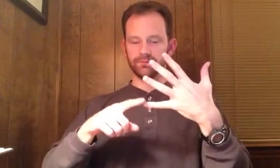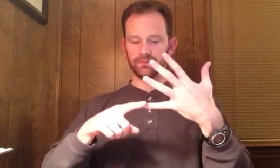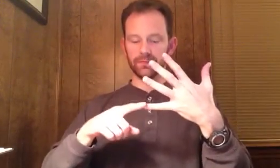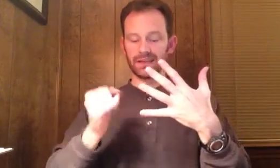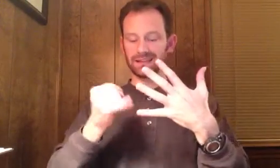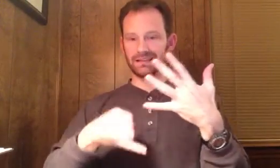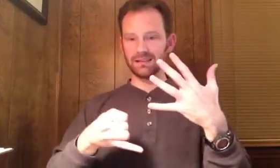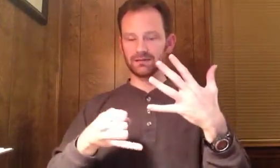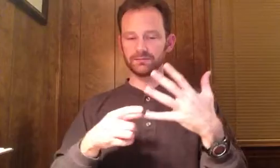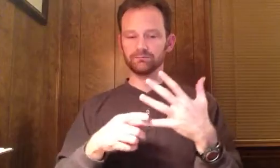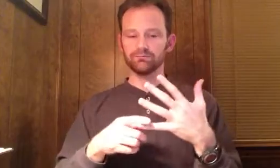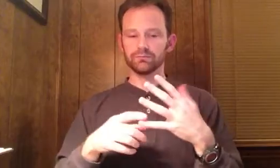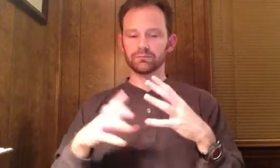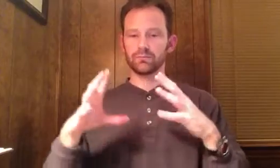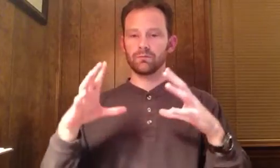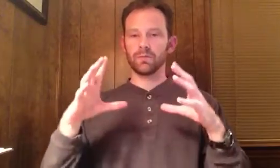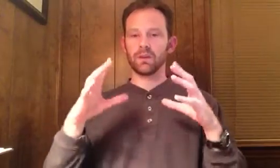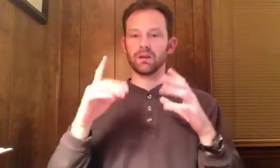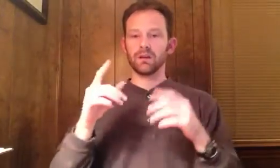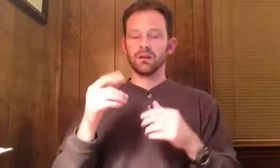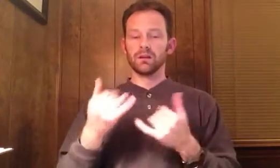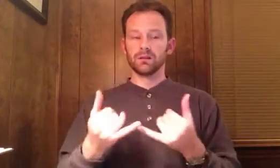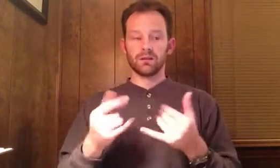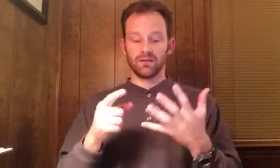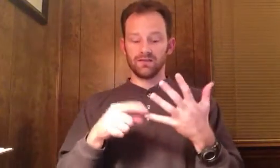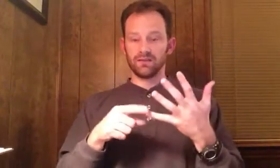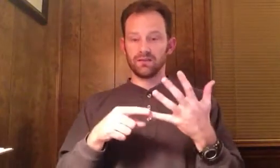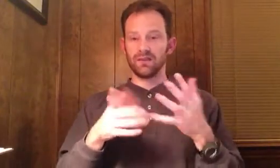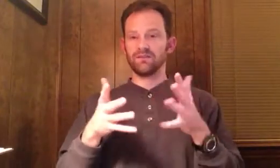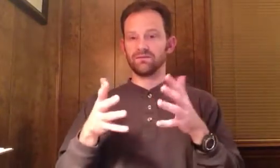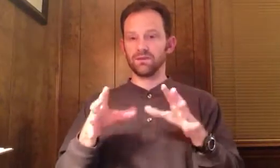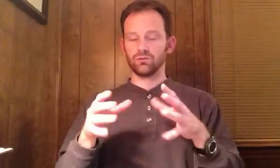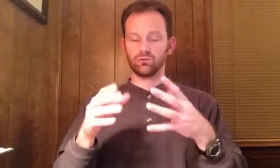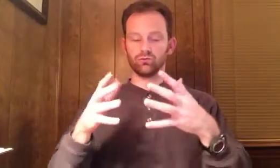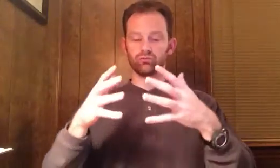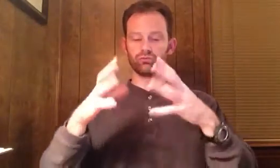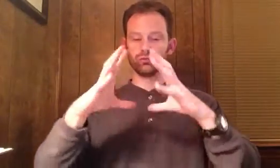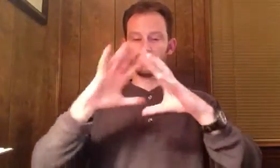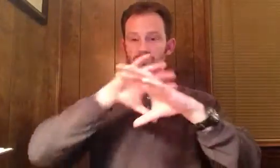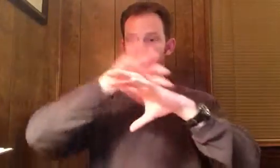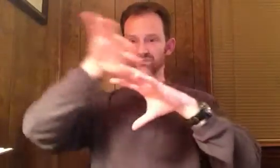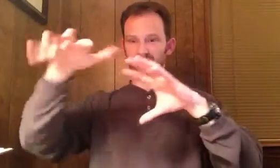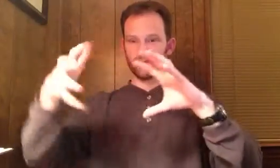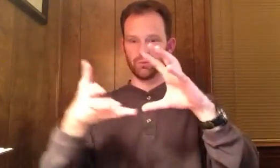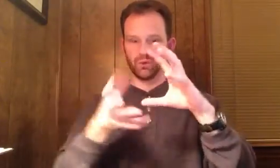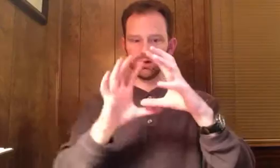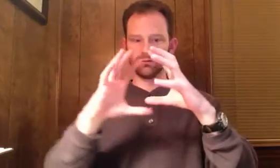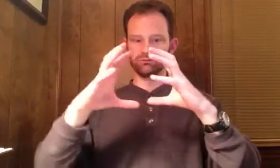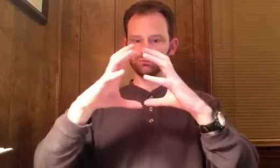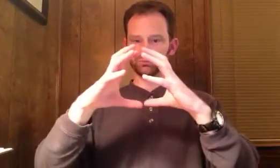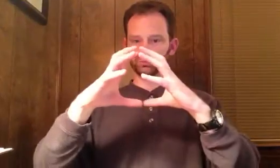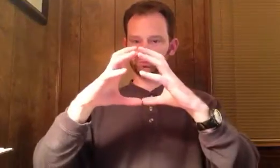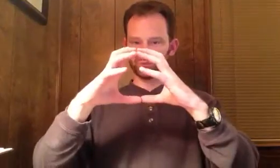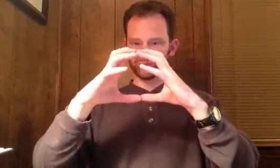is where the division is finishing up. This is the time when the cell membrane closes in and it splits the cell into